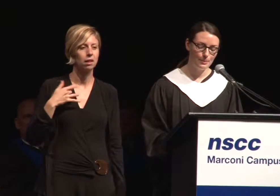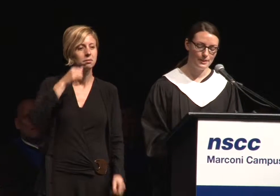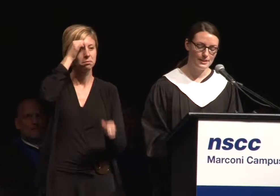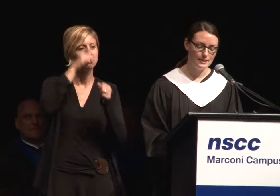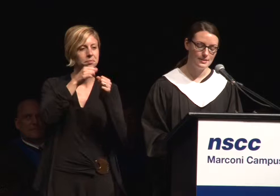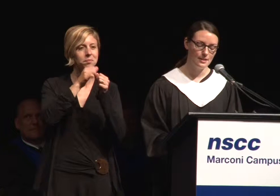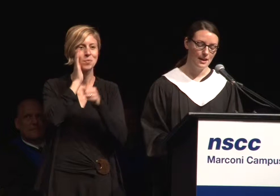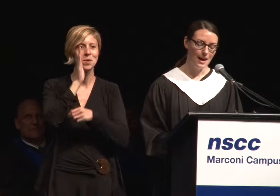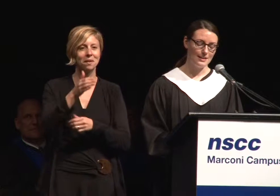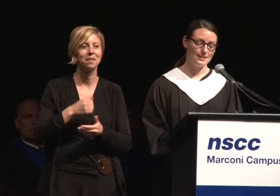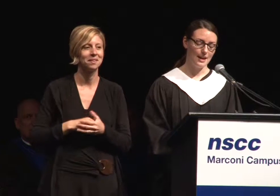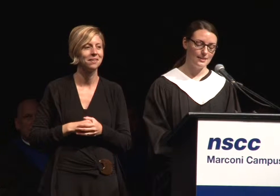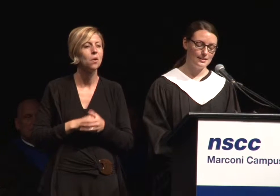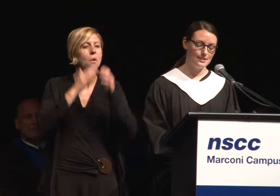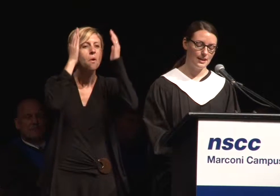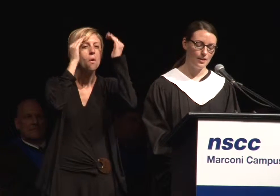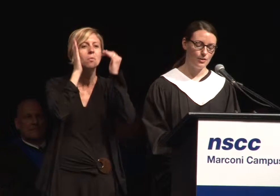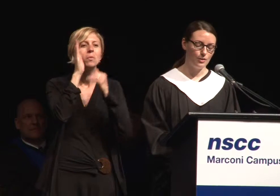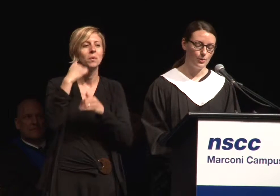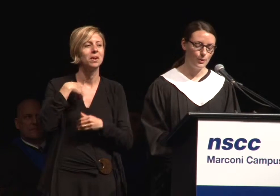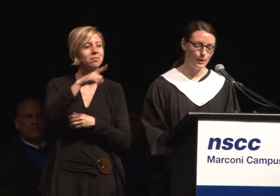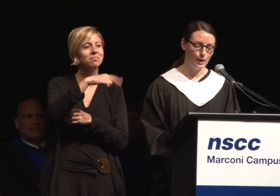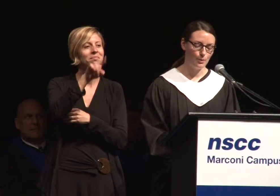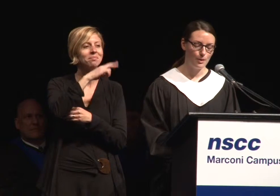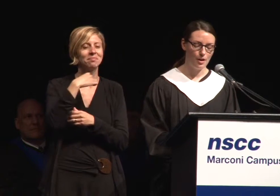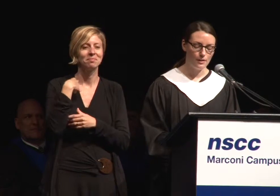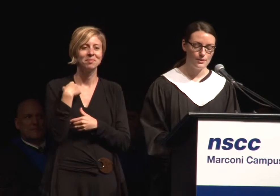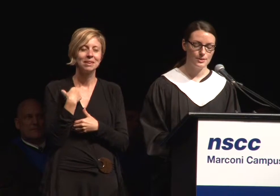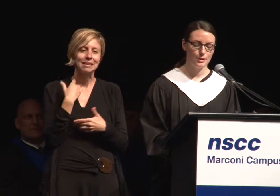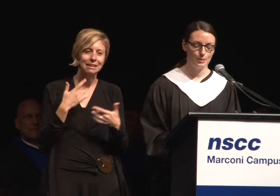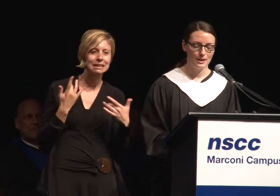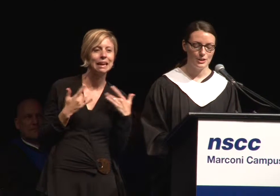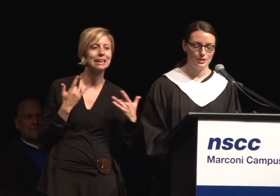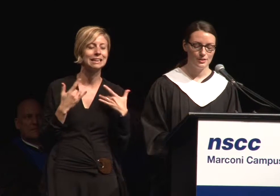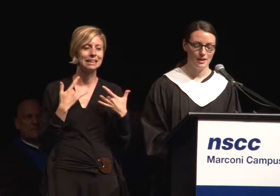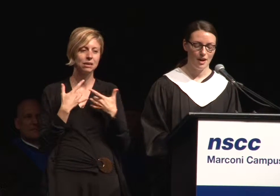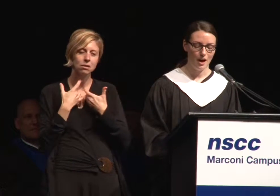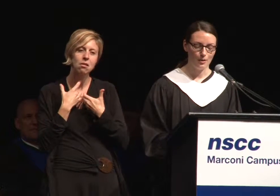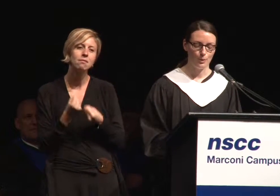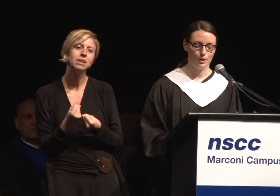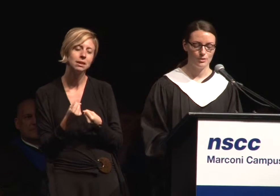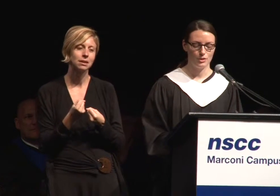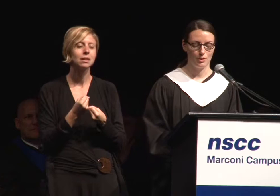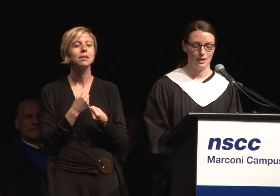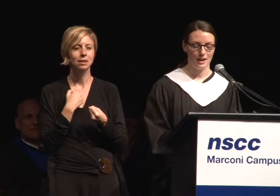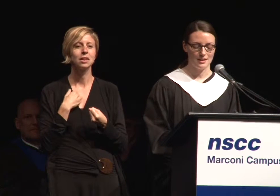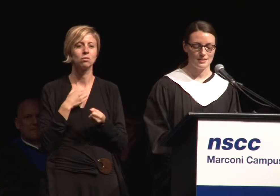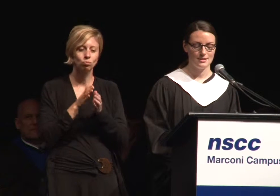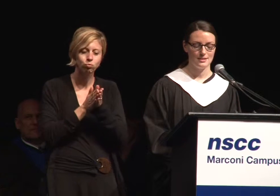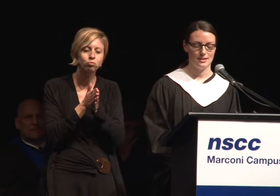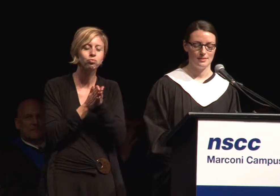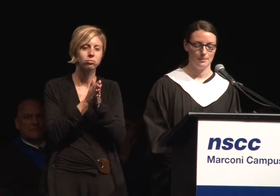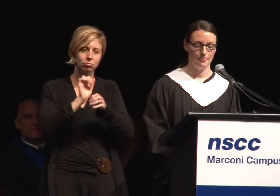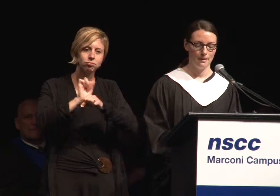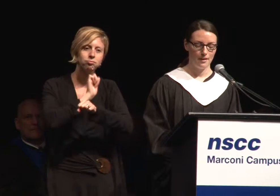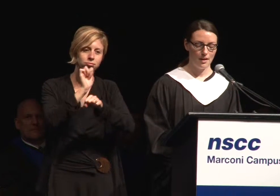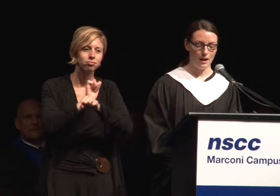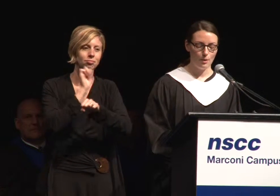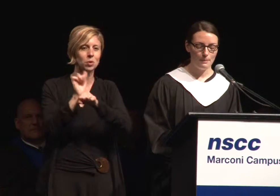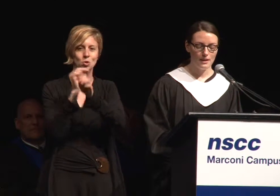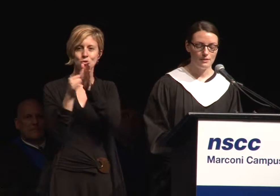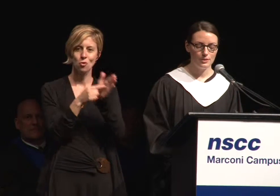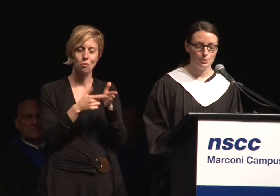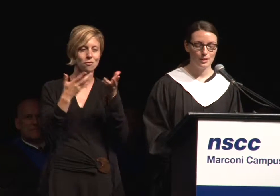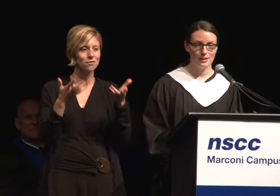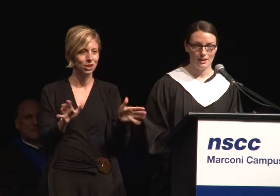in your abilities, and excited to take on your new career with all of the determination and hard work you showed at NSCC. I